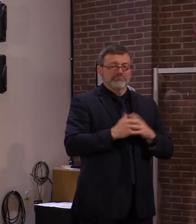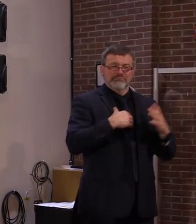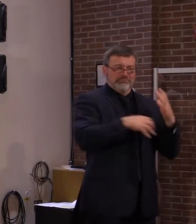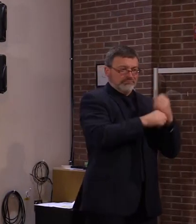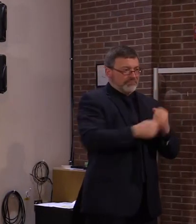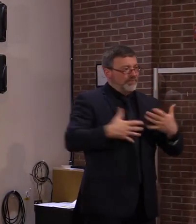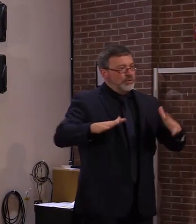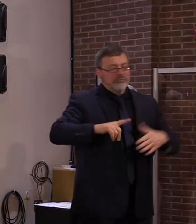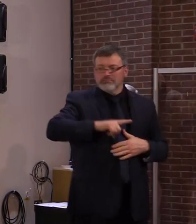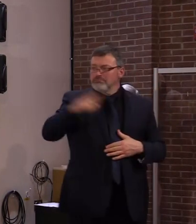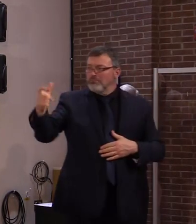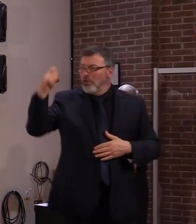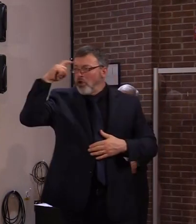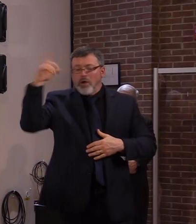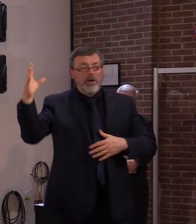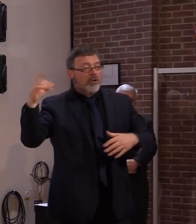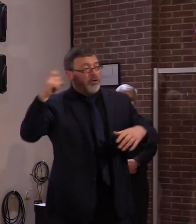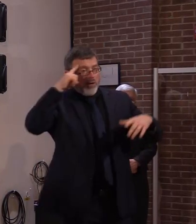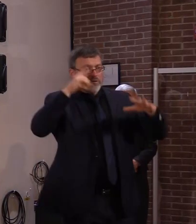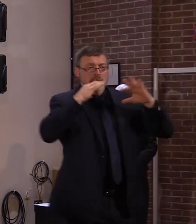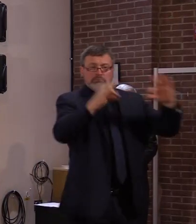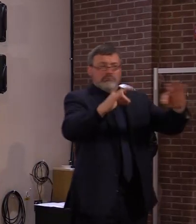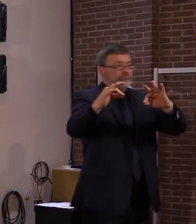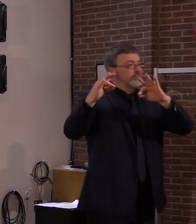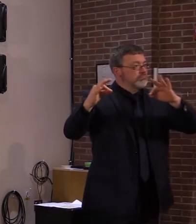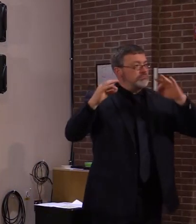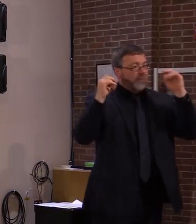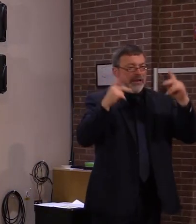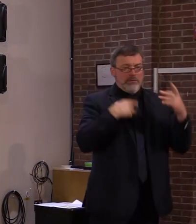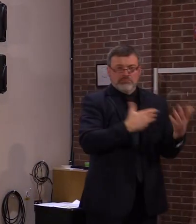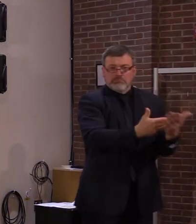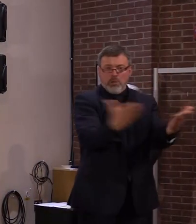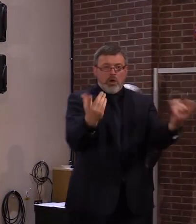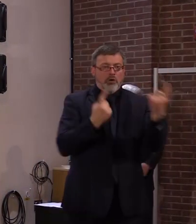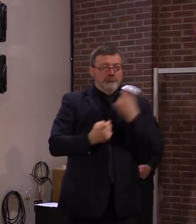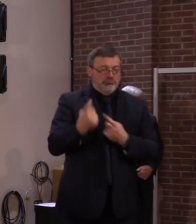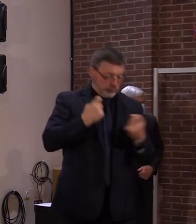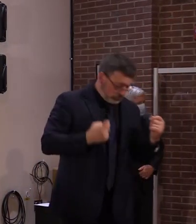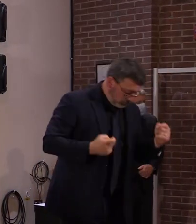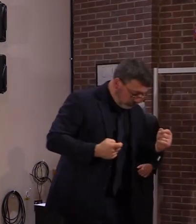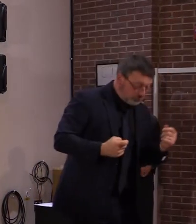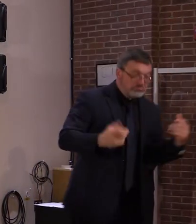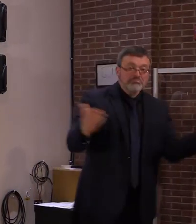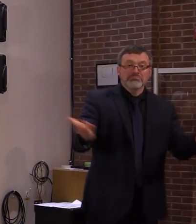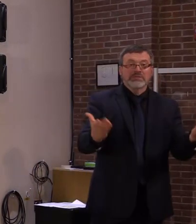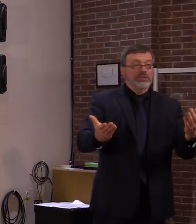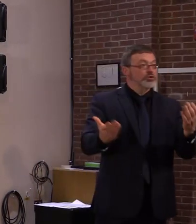Thank you, Dr. Levine. We'll now open it up to questions. Starting with folks in the room.